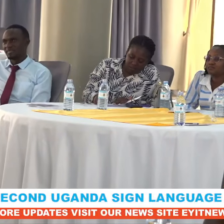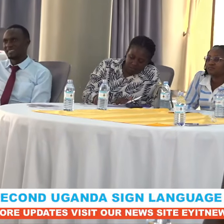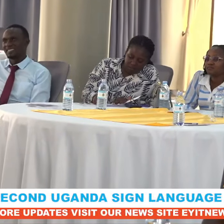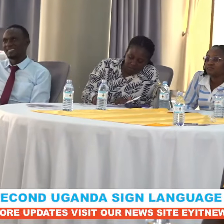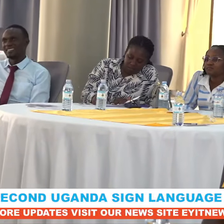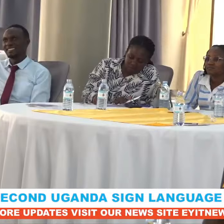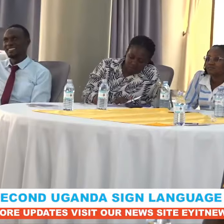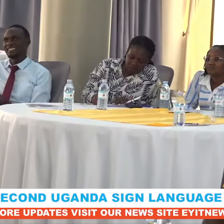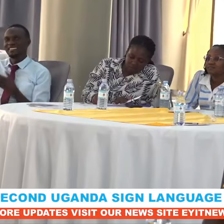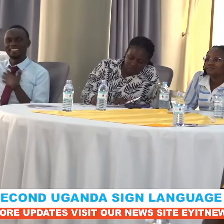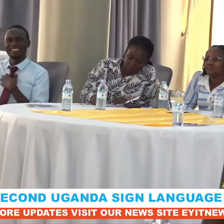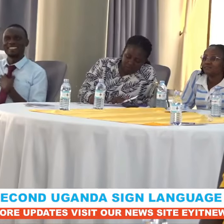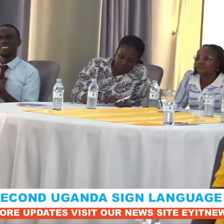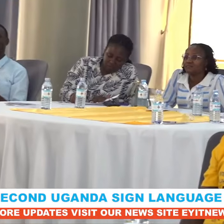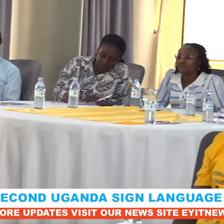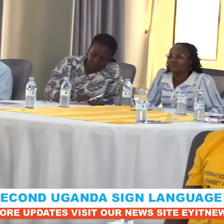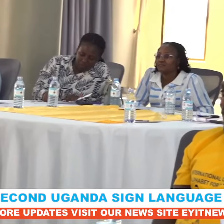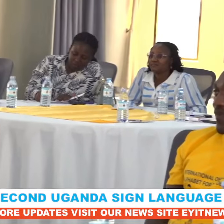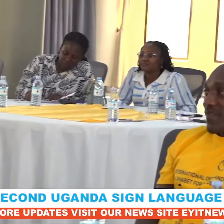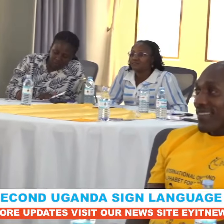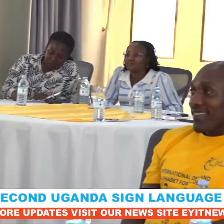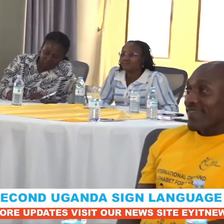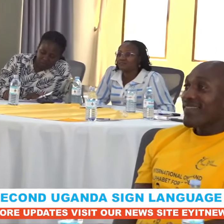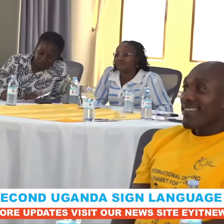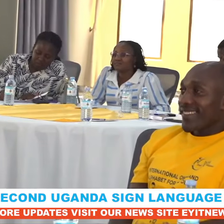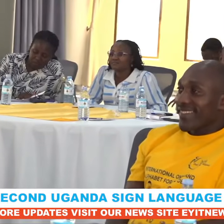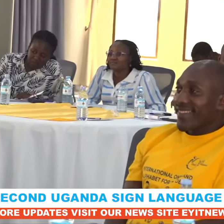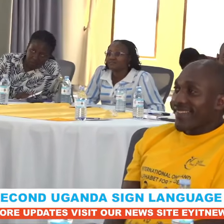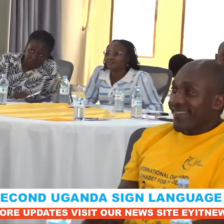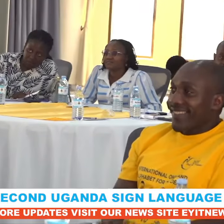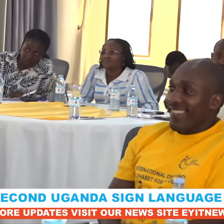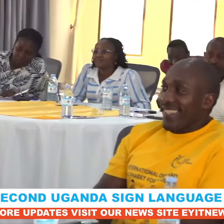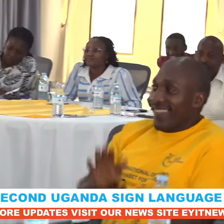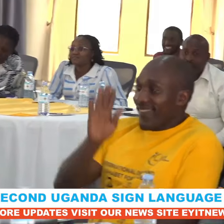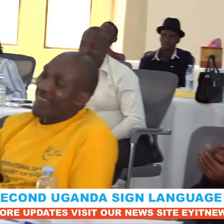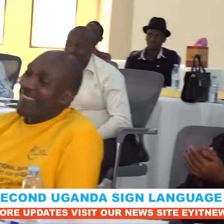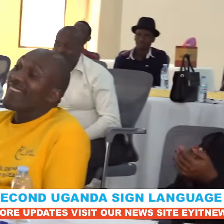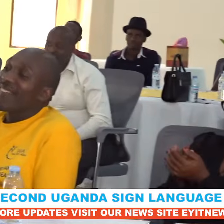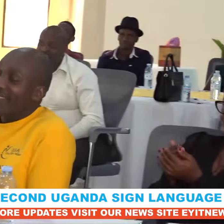Sheila, where is Sheila? Good afternoon.